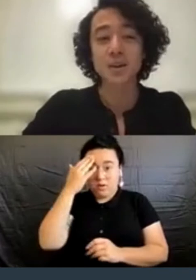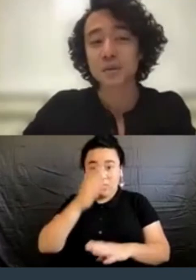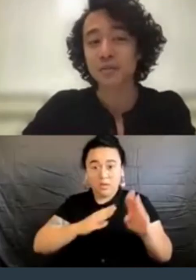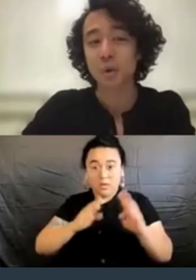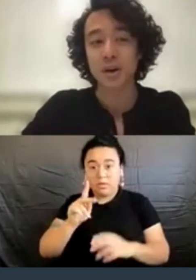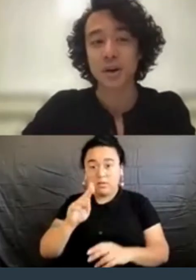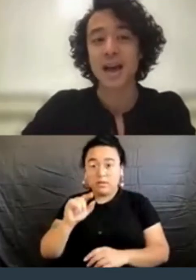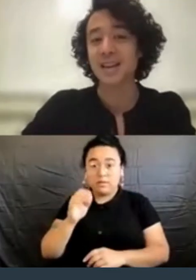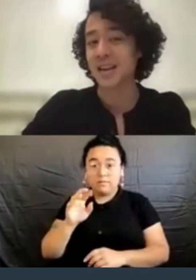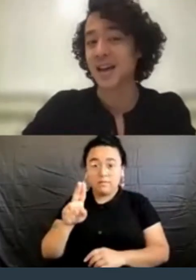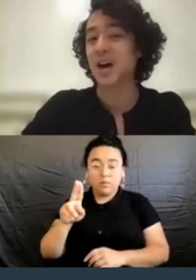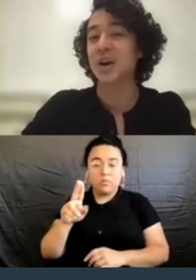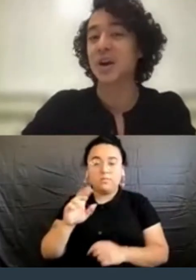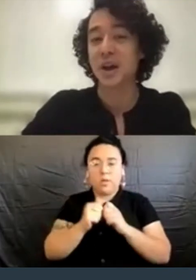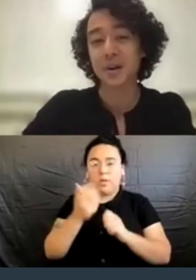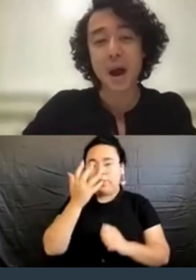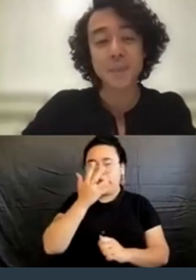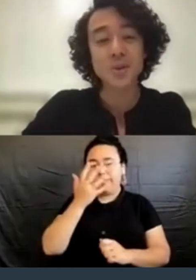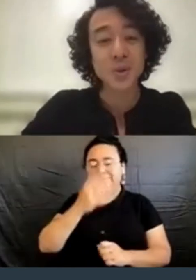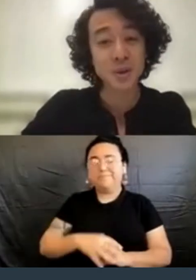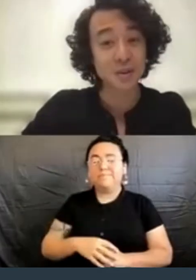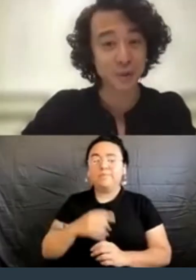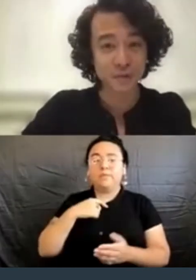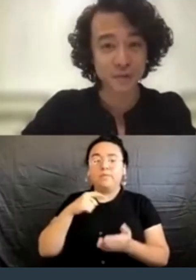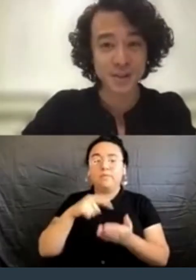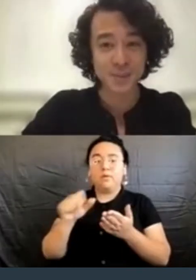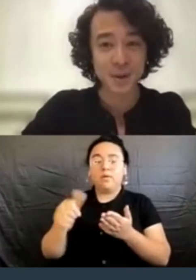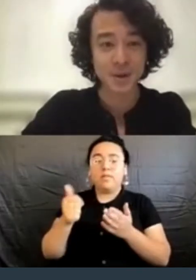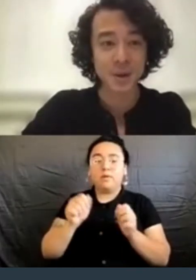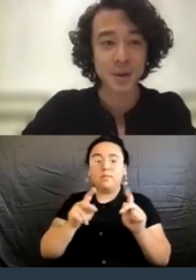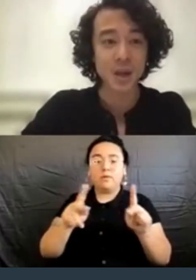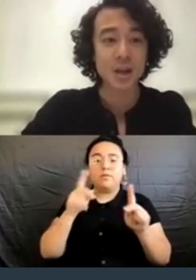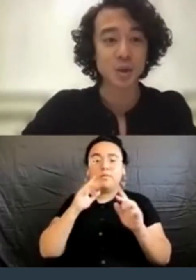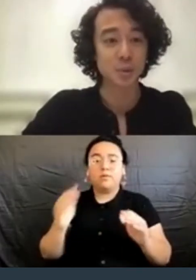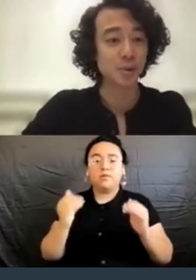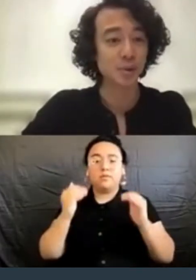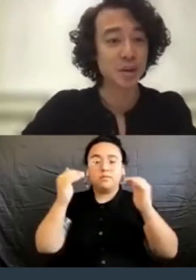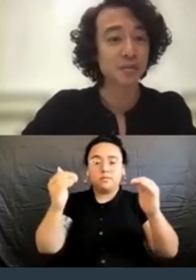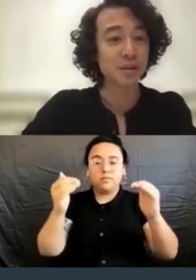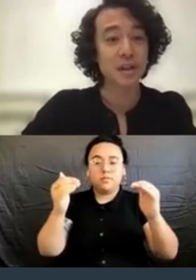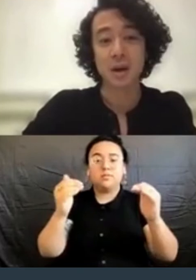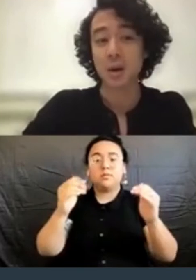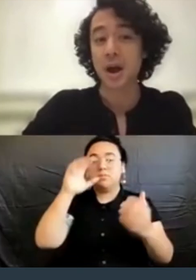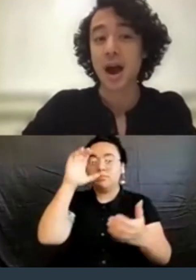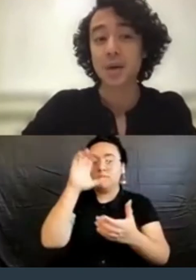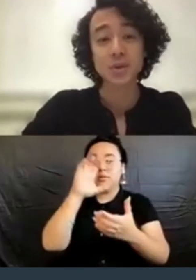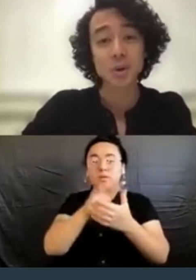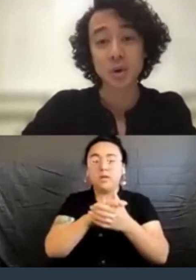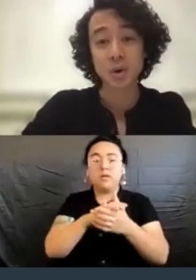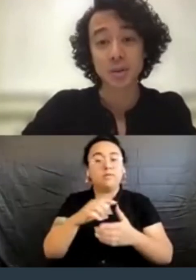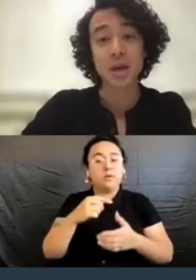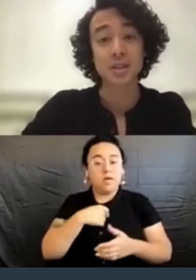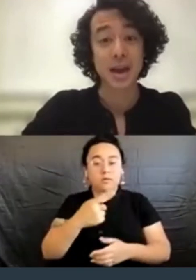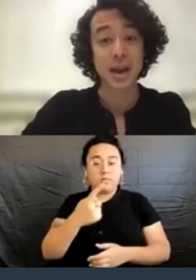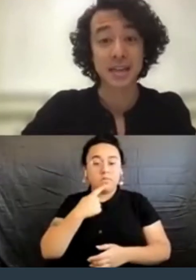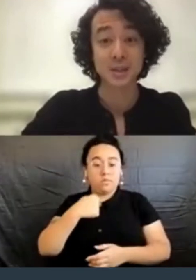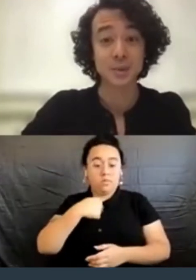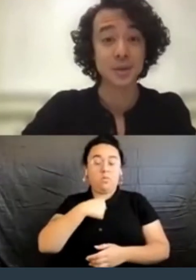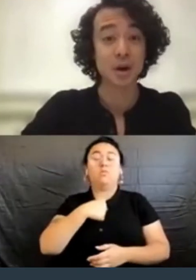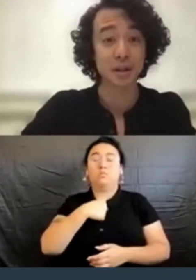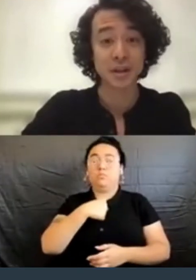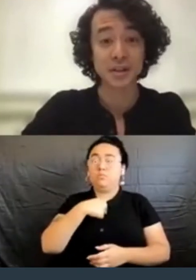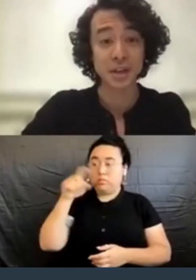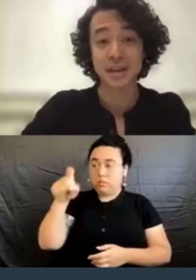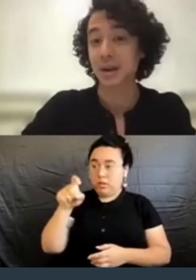I could afford at yet another opportunity for advancement to believe that when I was told I needed